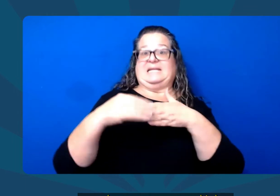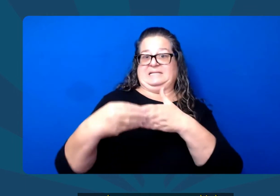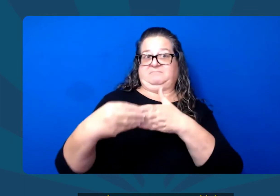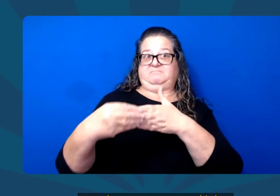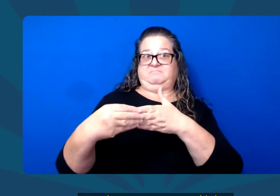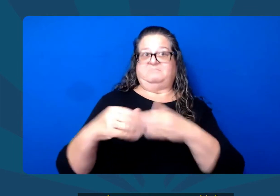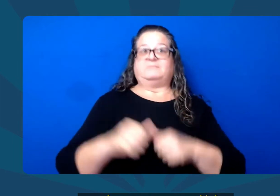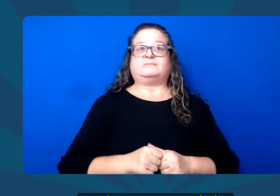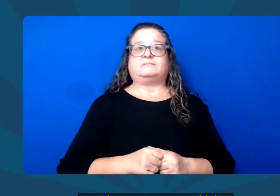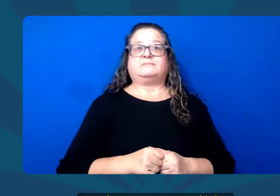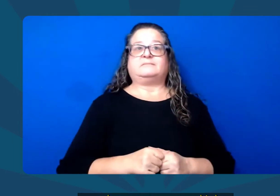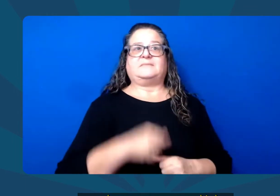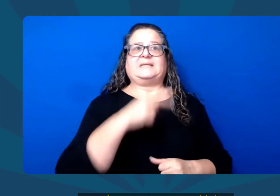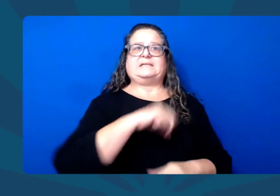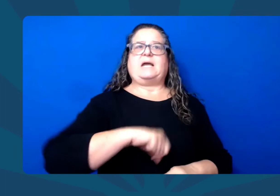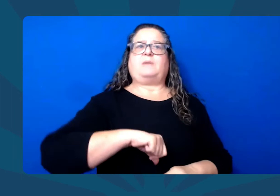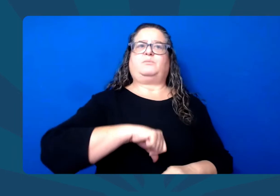national leaders.